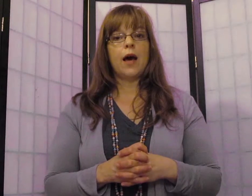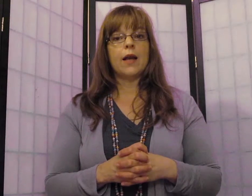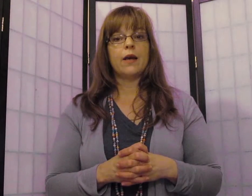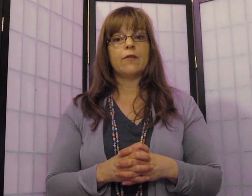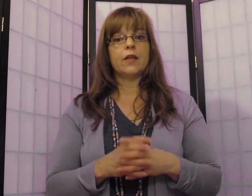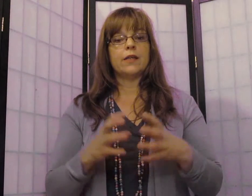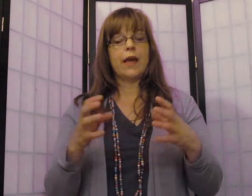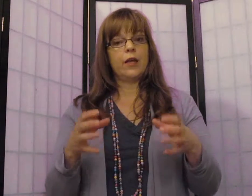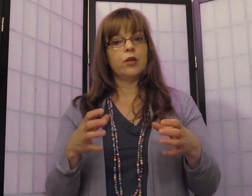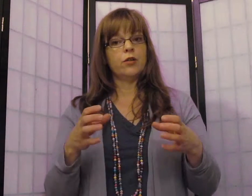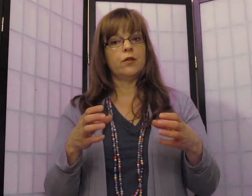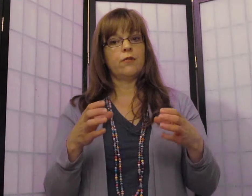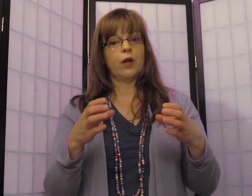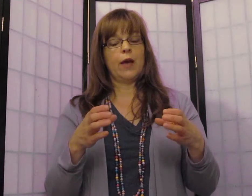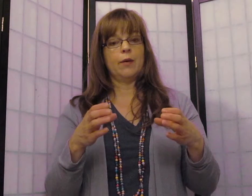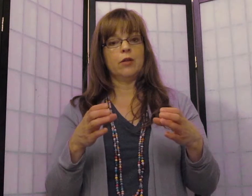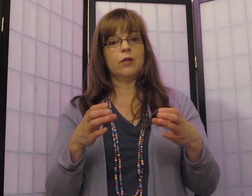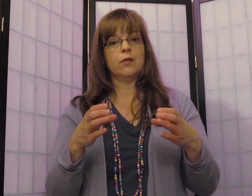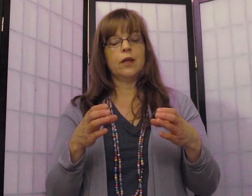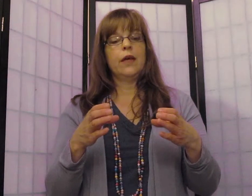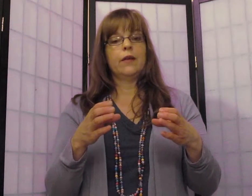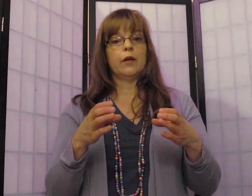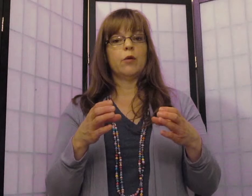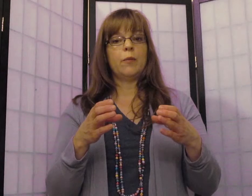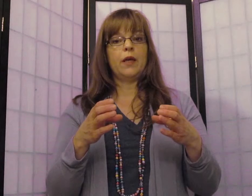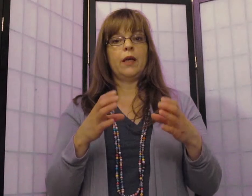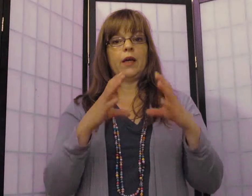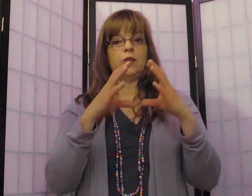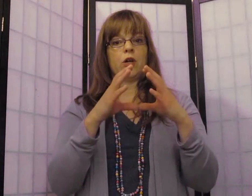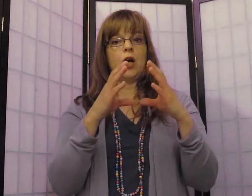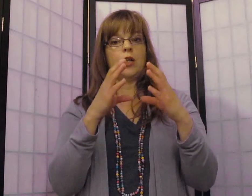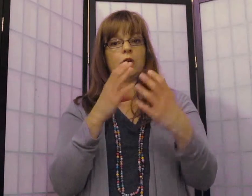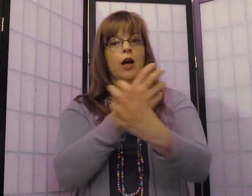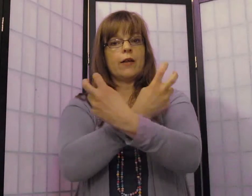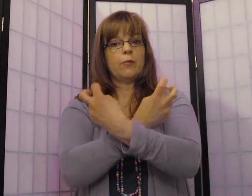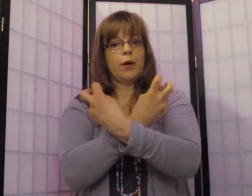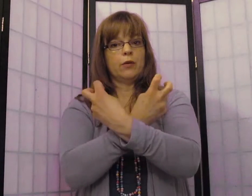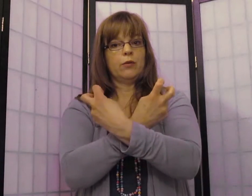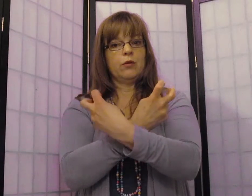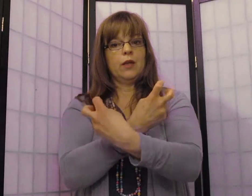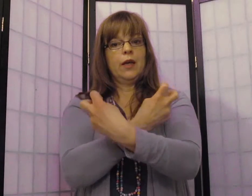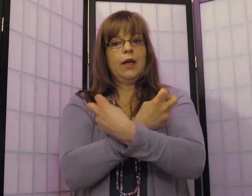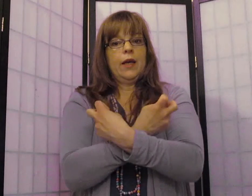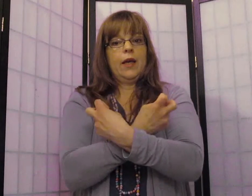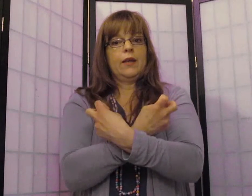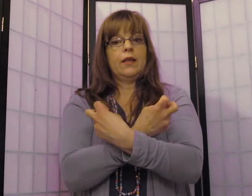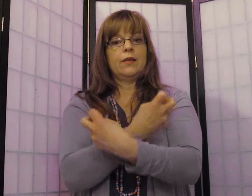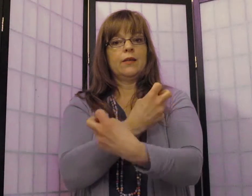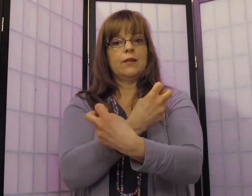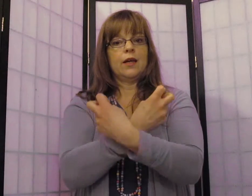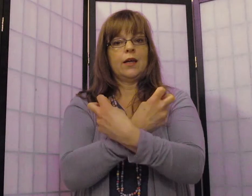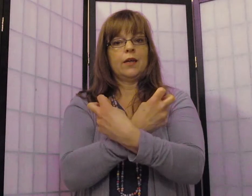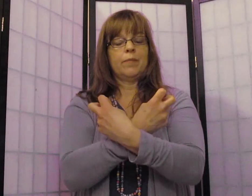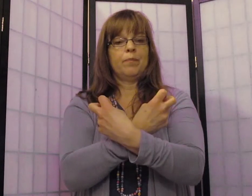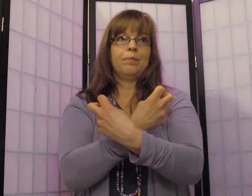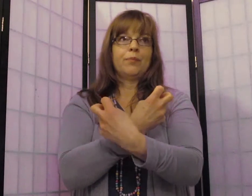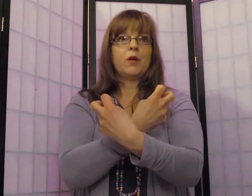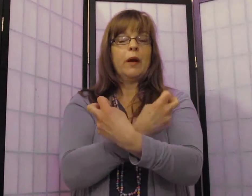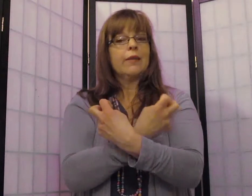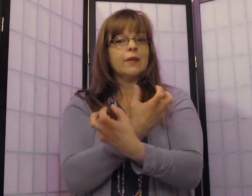lot of containers for chemicals, there will be a skull and crossbones, and this is where this